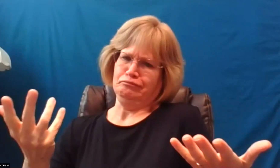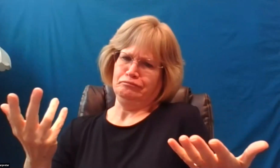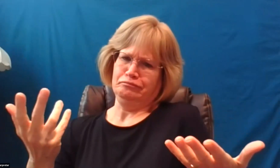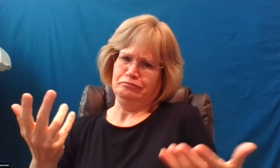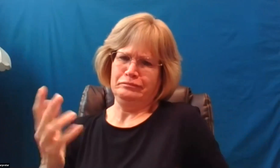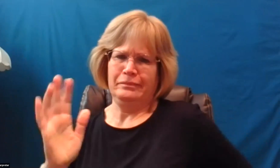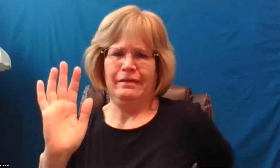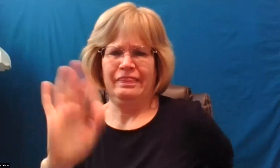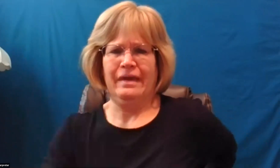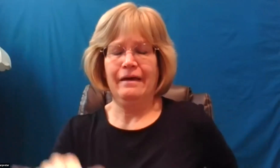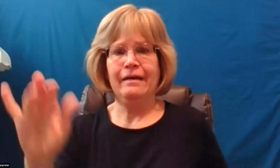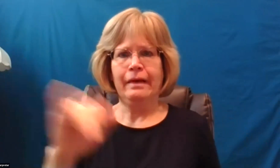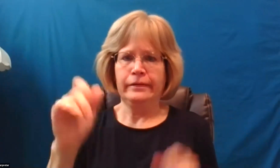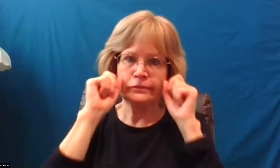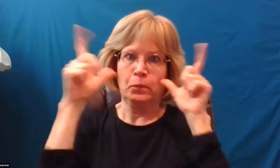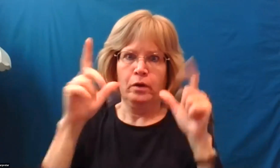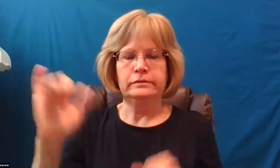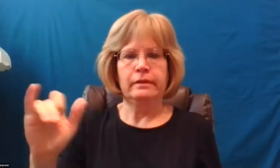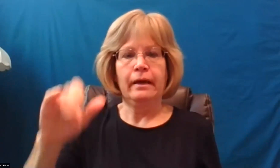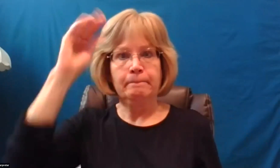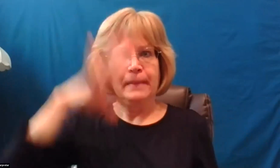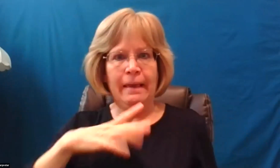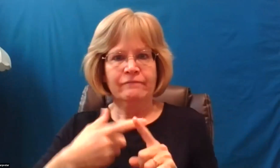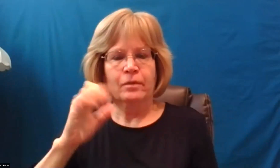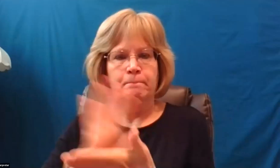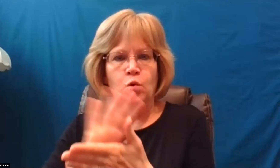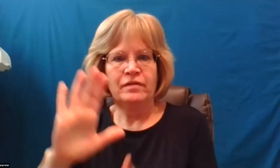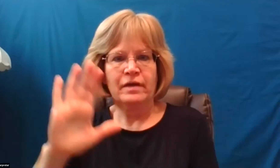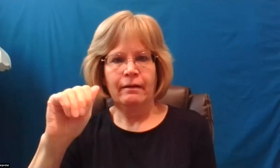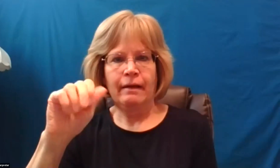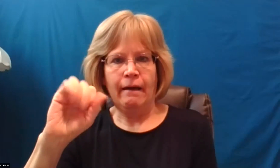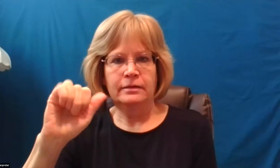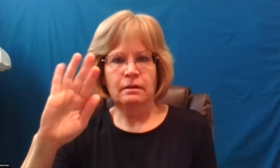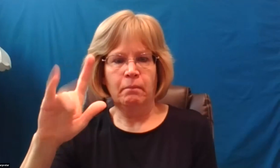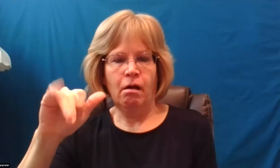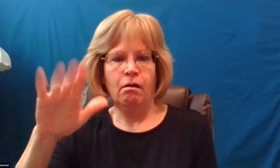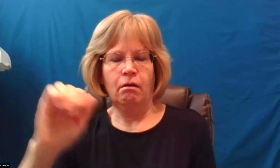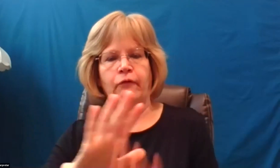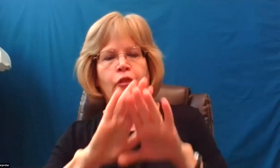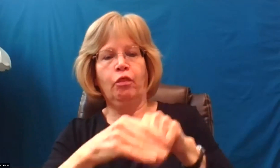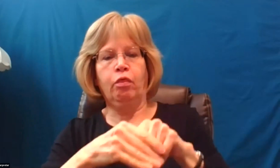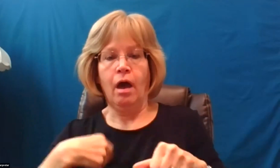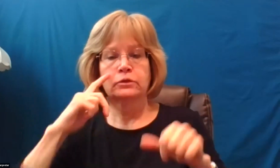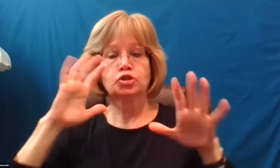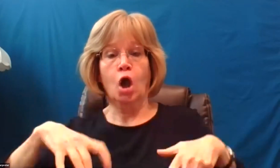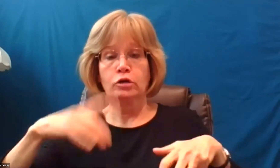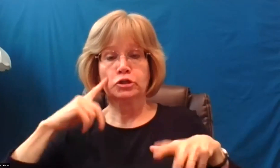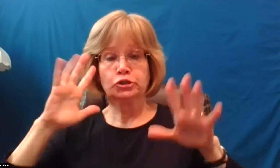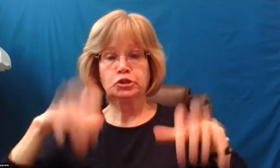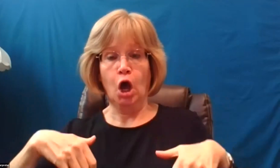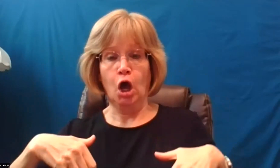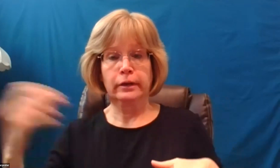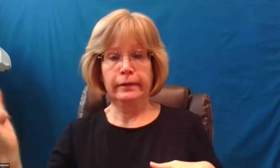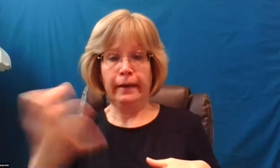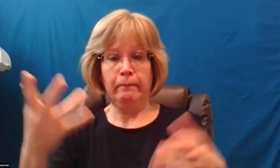as Captain Renault from the classic movie Casablanca when he famously feigns disbelief by exclaiming, I'm shocked to know